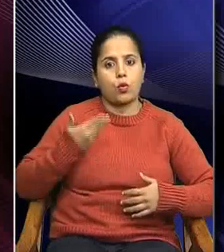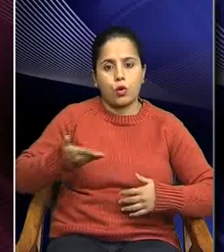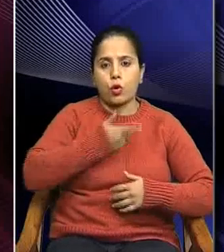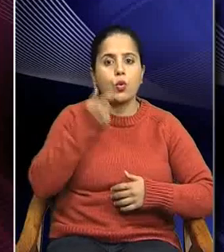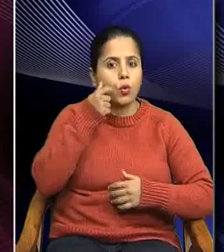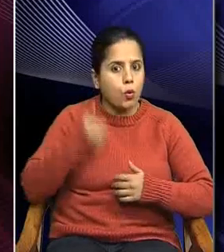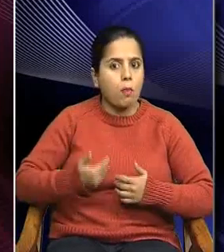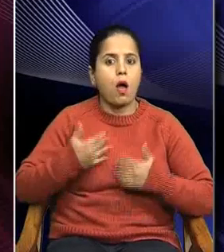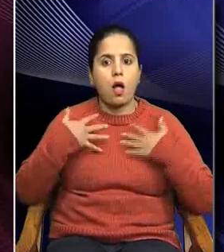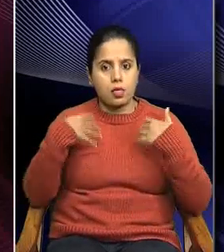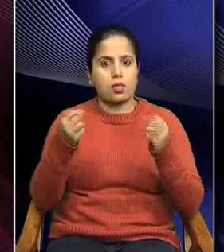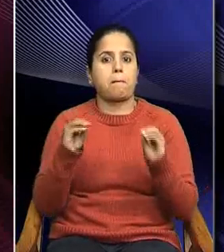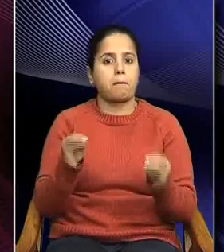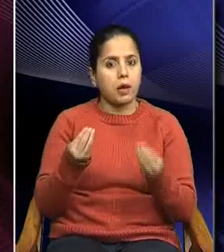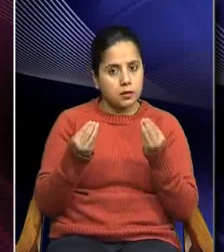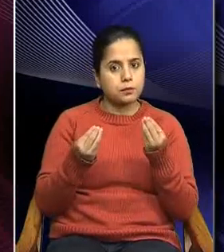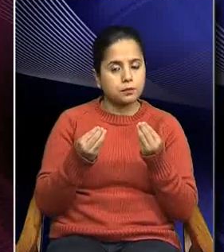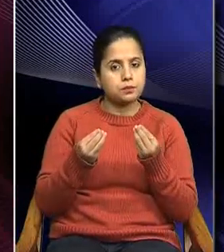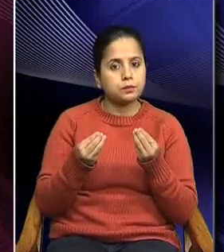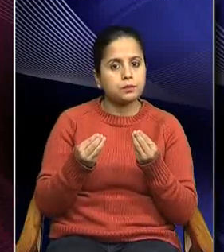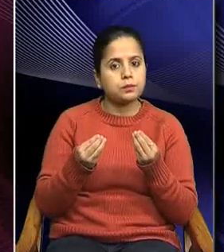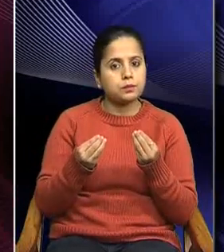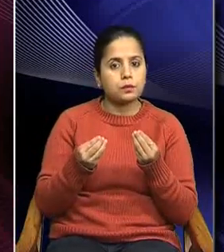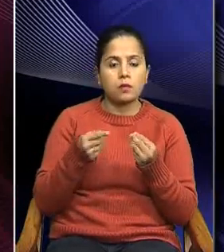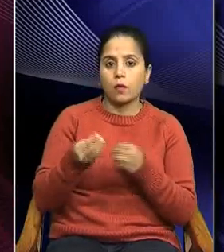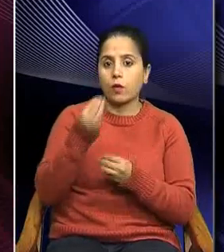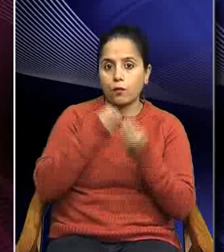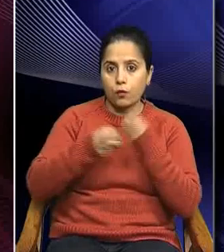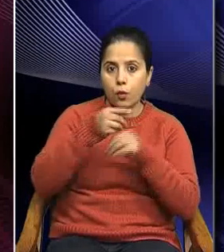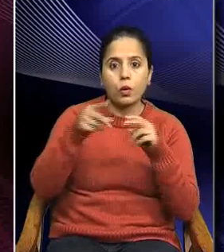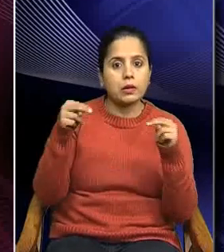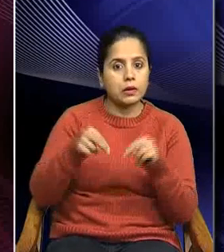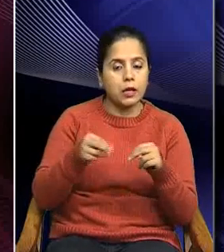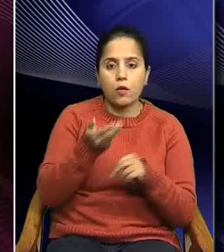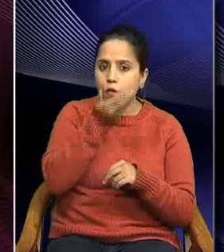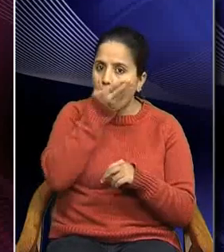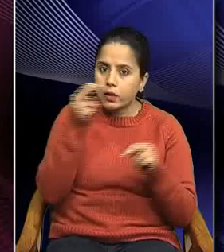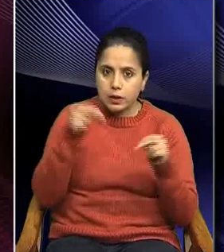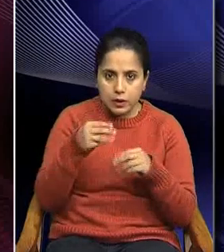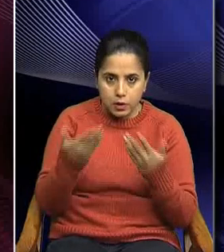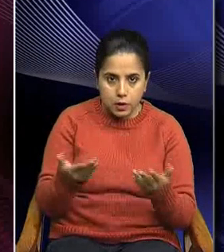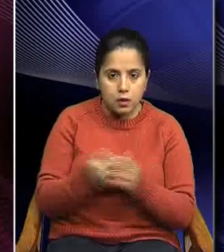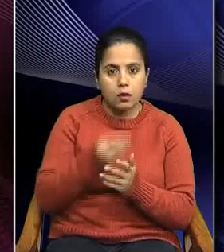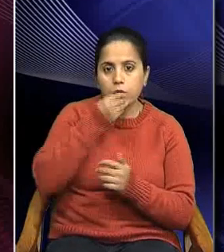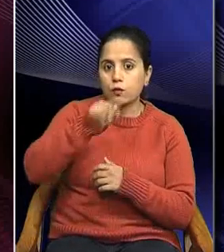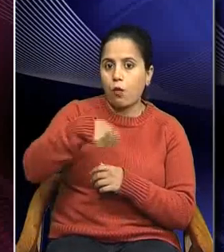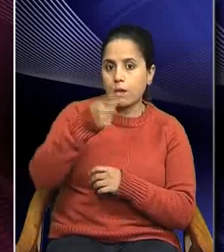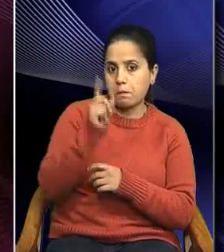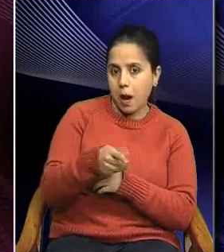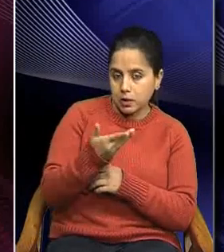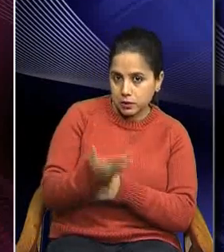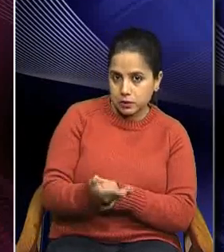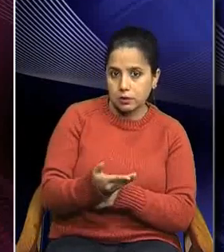well-being. So, food requires water to be cooked